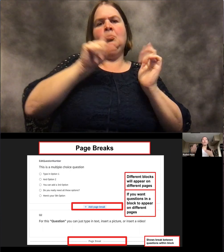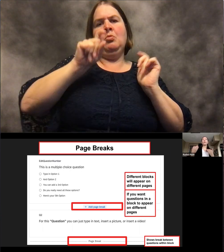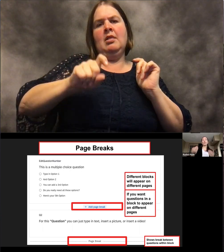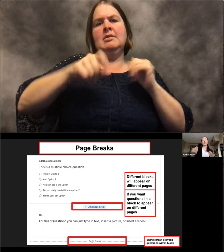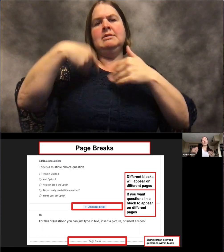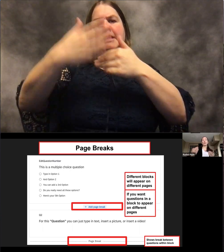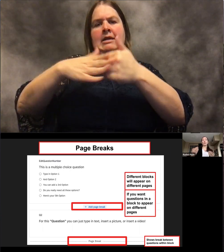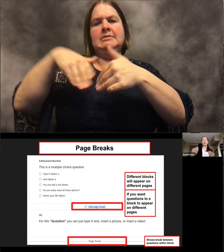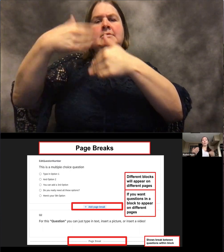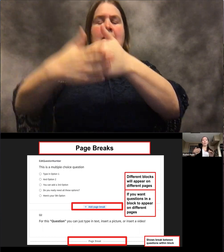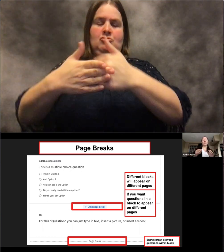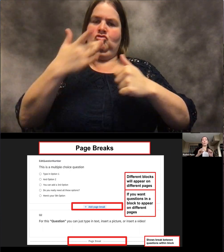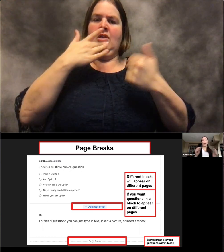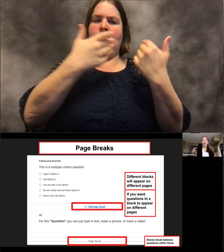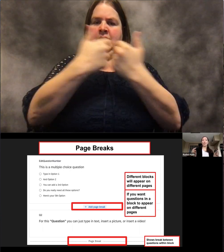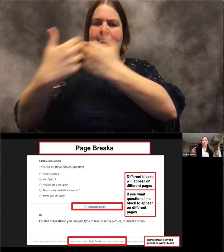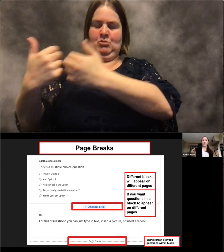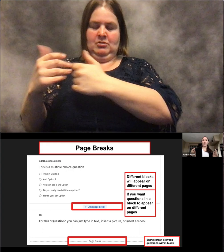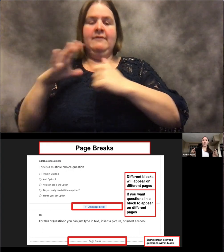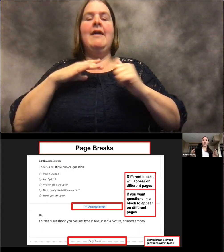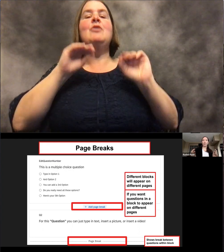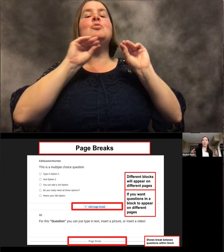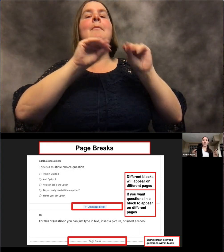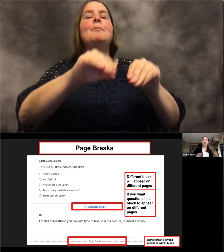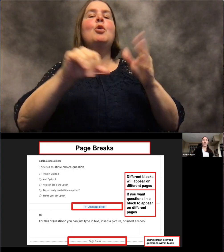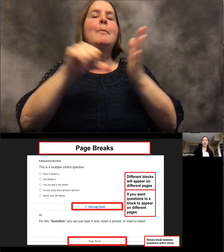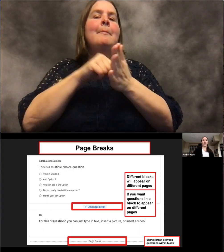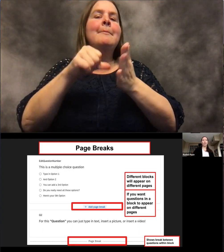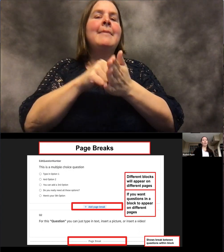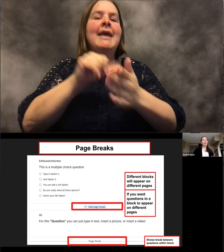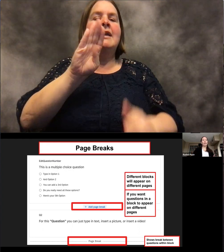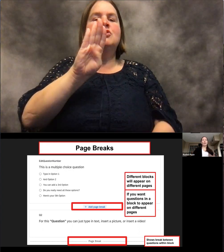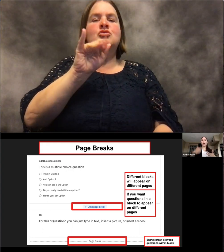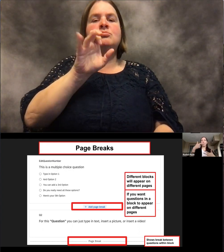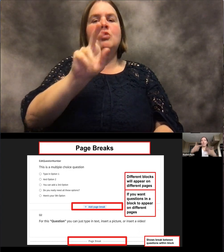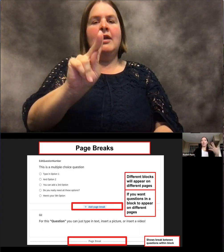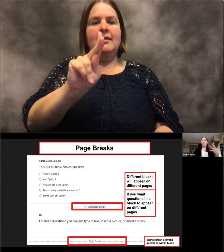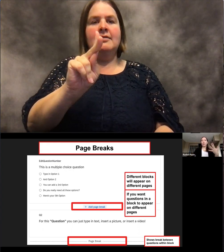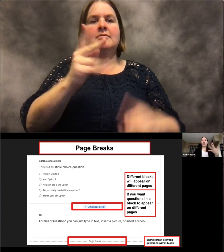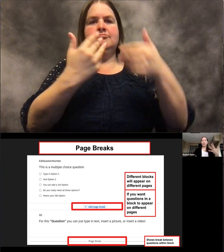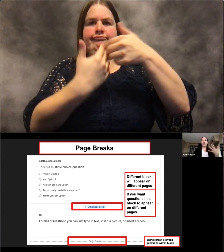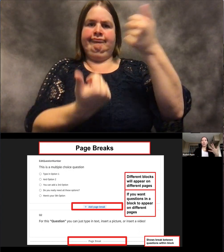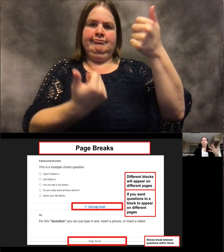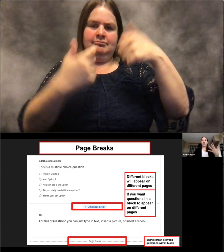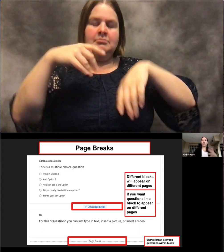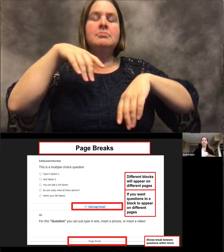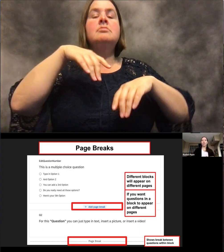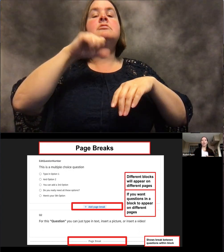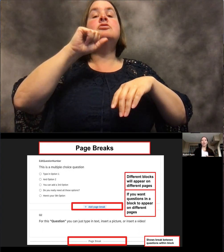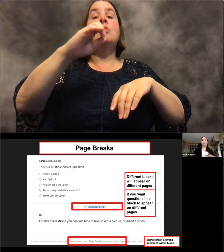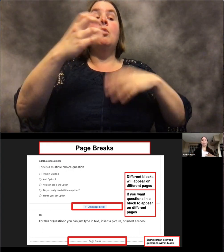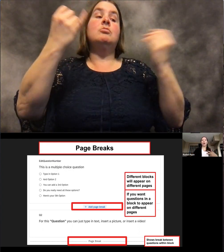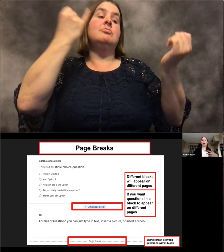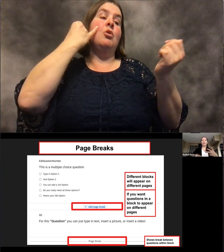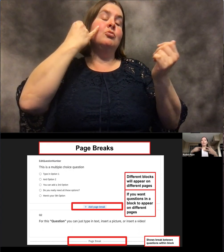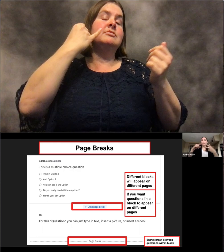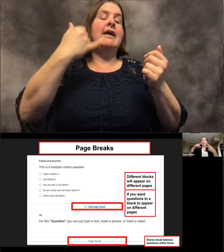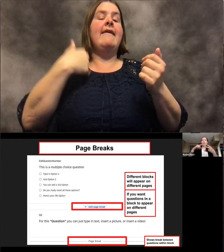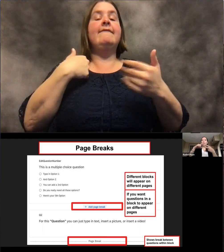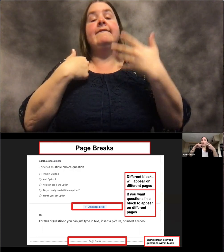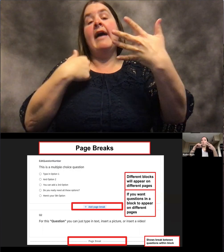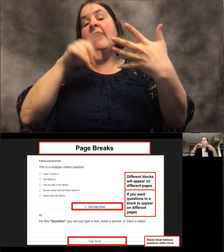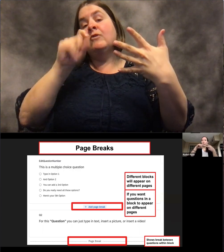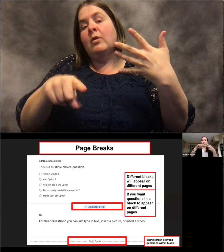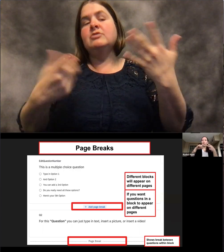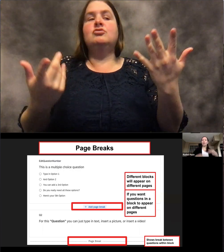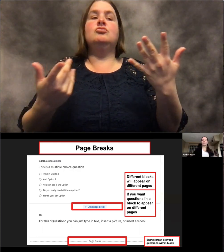So you would insert what's called a page break. So let's say you have 5 questions. You want